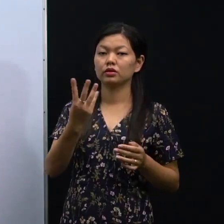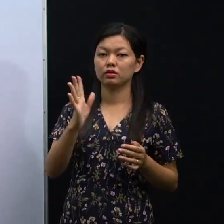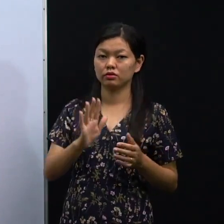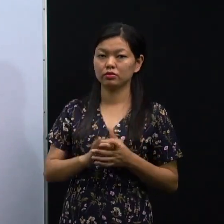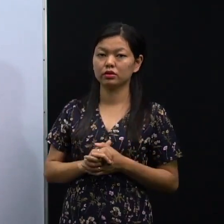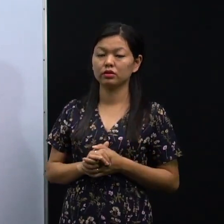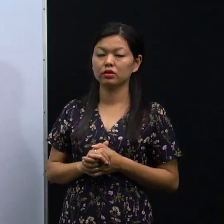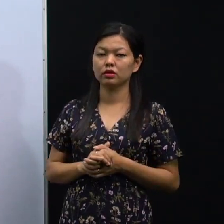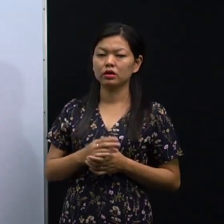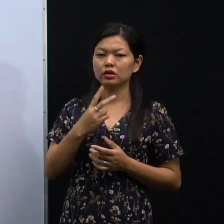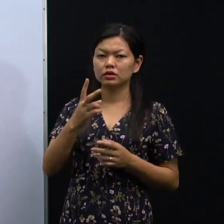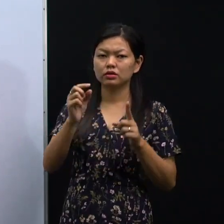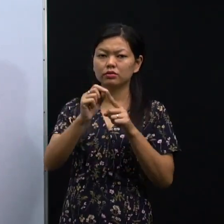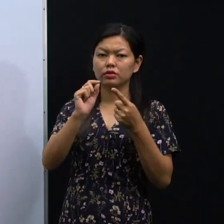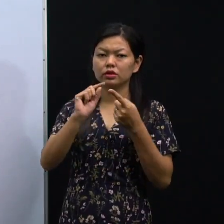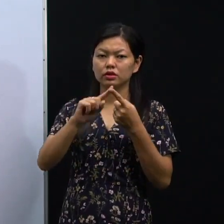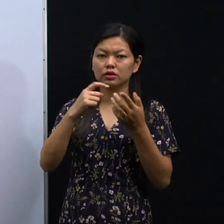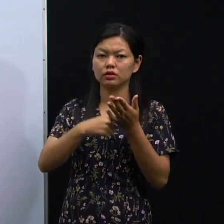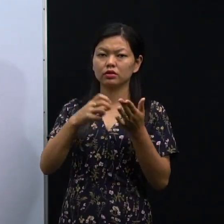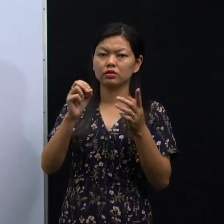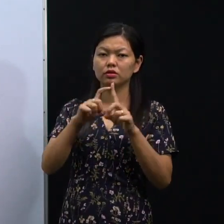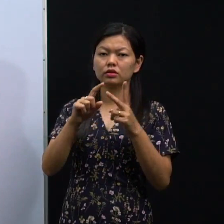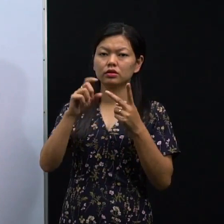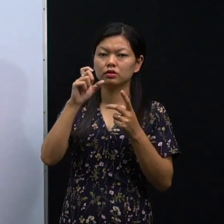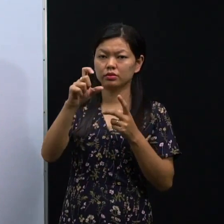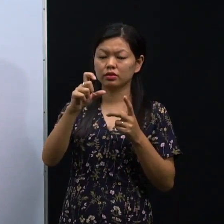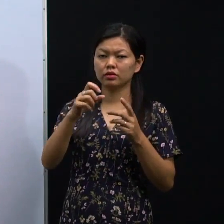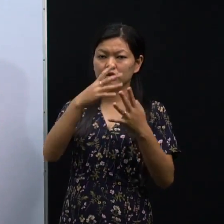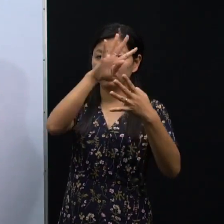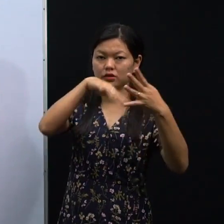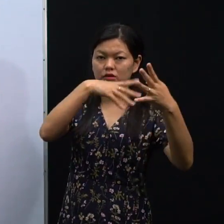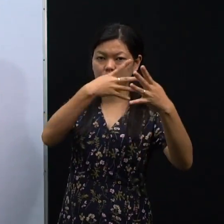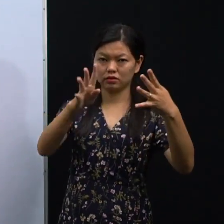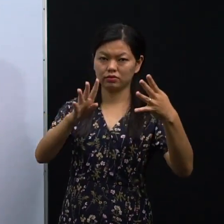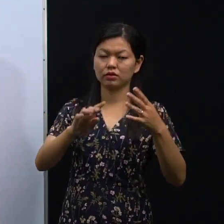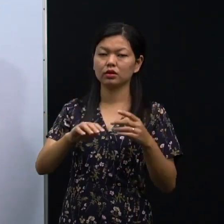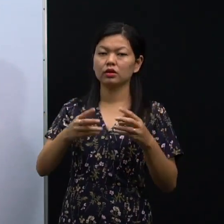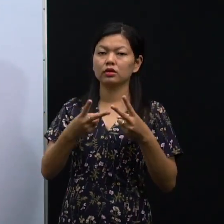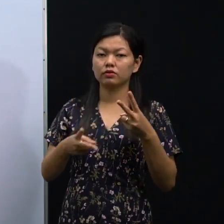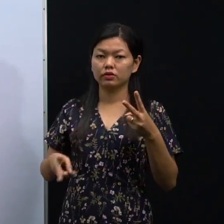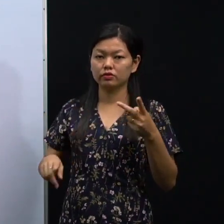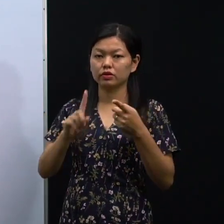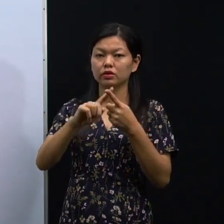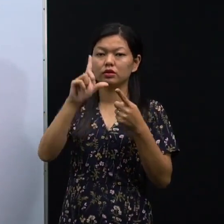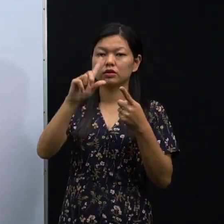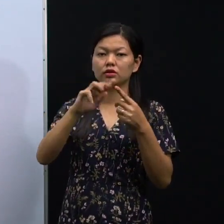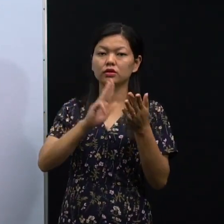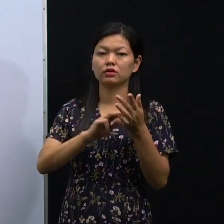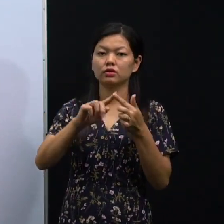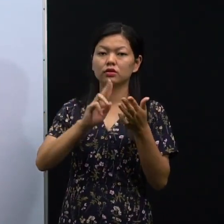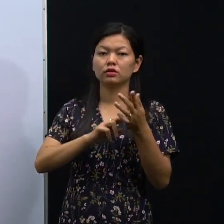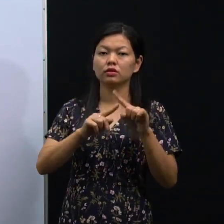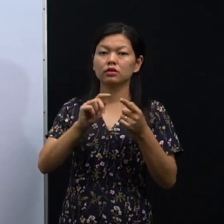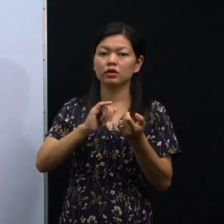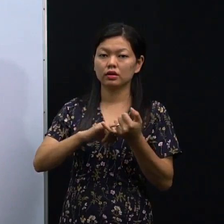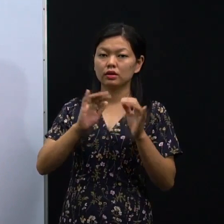know that in the periodic table we have elements, right? And all the elements, they are arranged in the increasing order of atomic number, right?